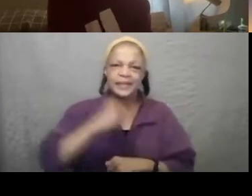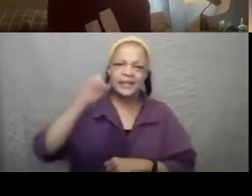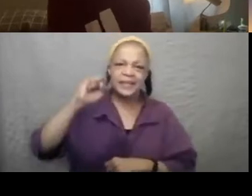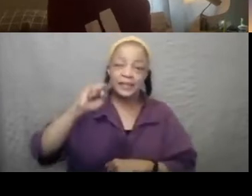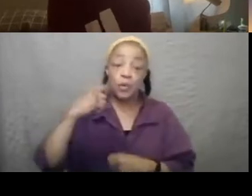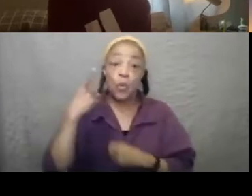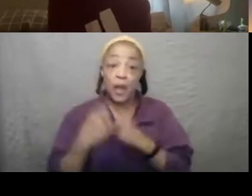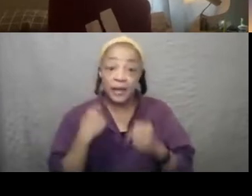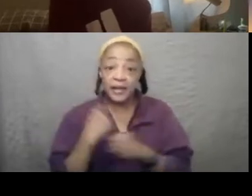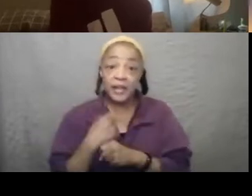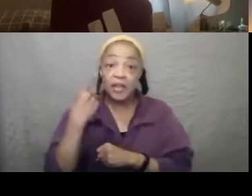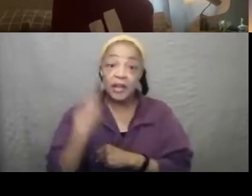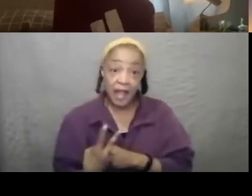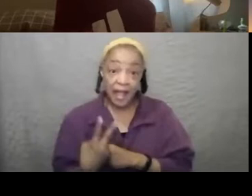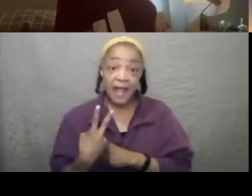half